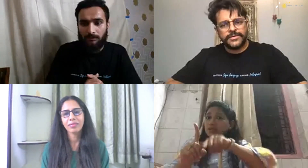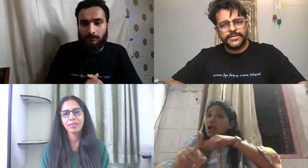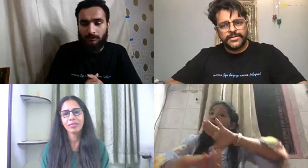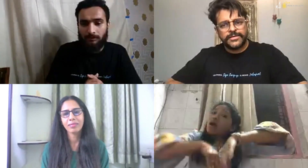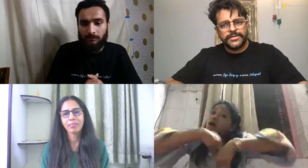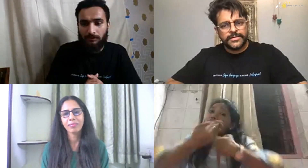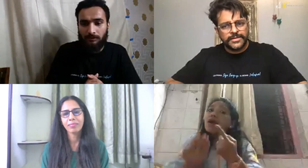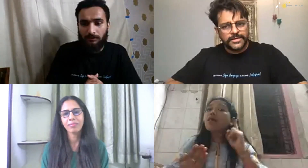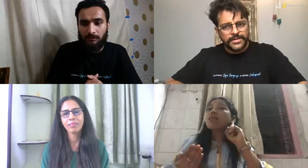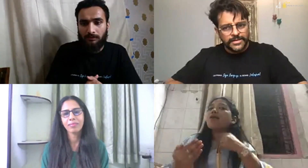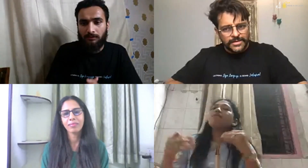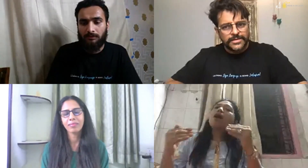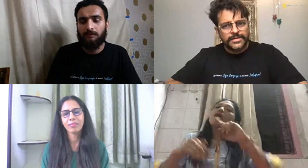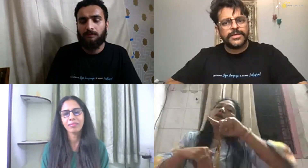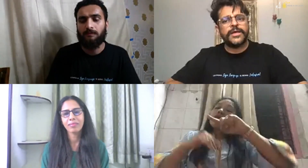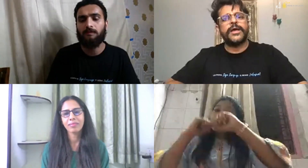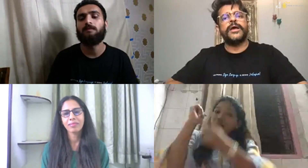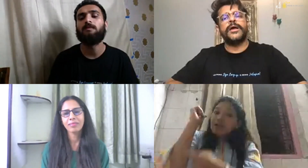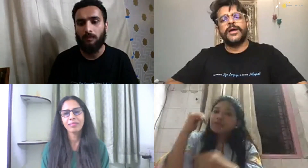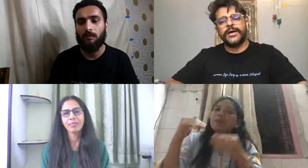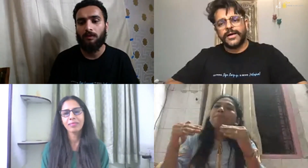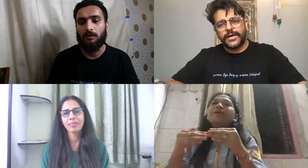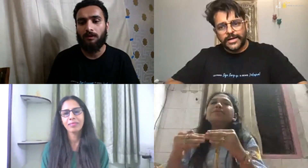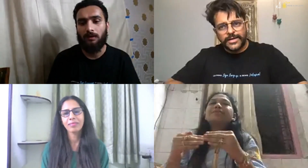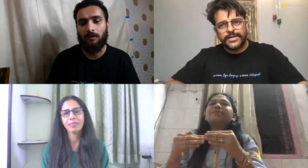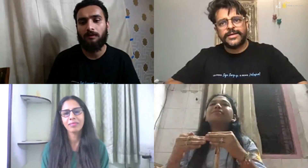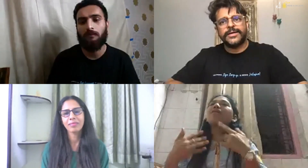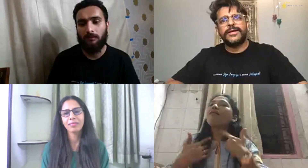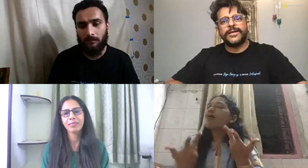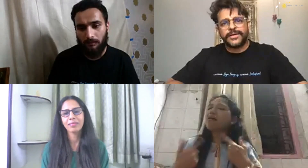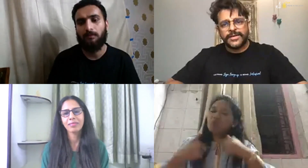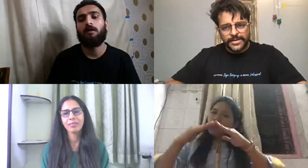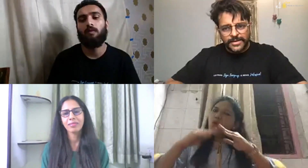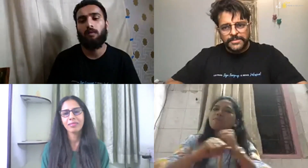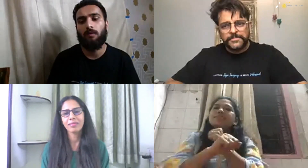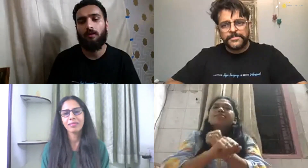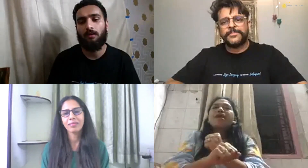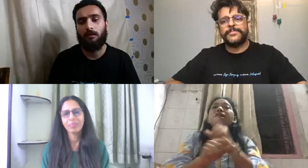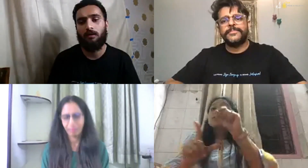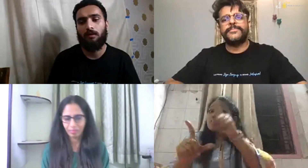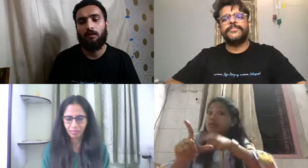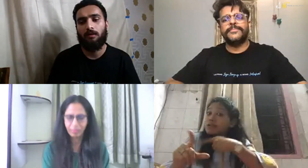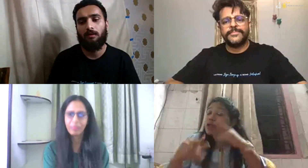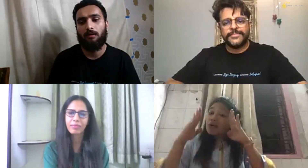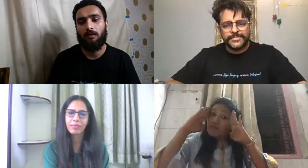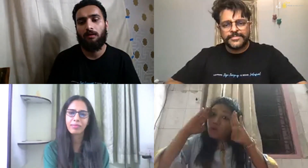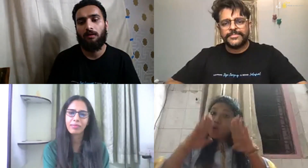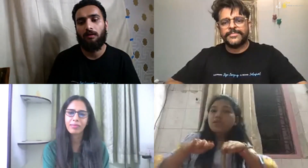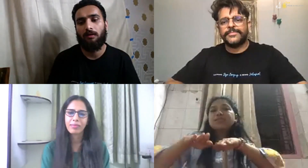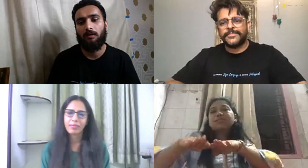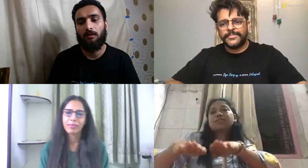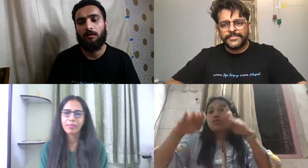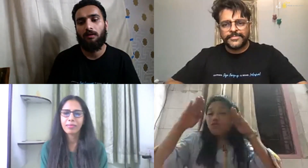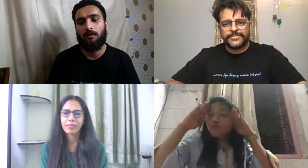people. You know, we after being 10 years, completing 10 years, I met with the deaf people. So I've